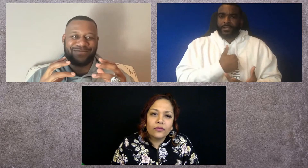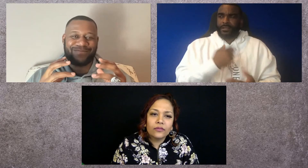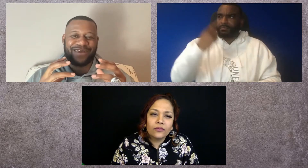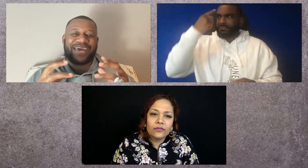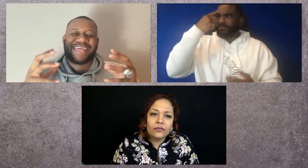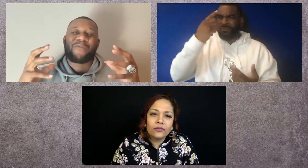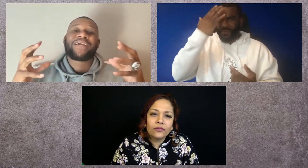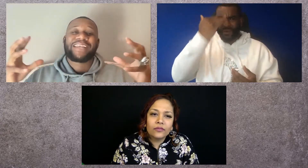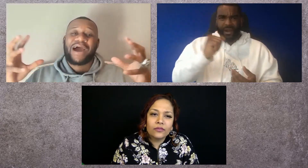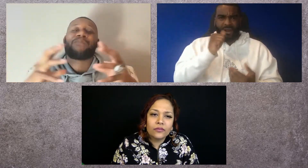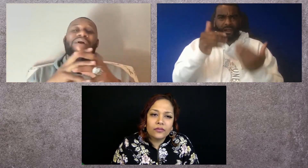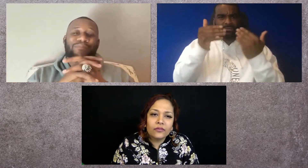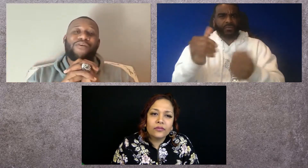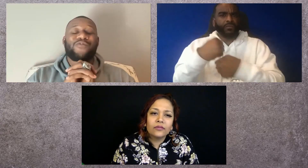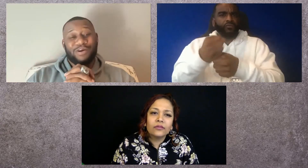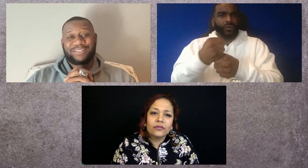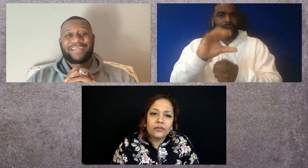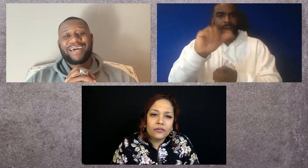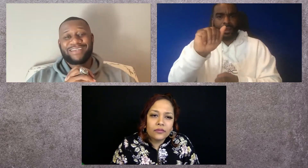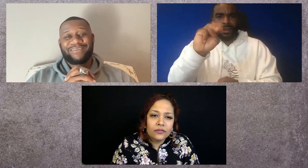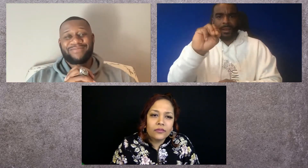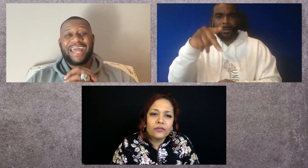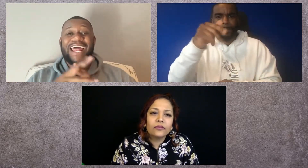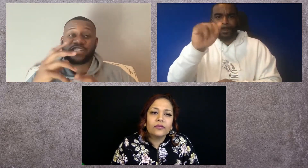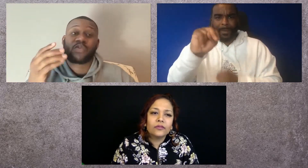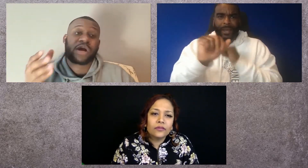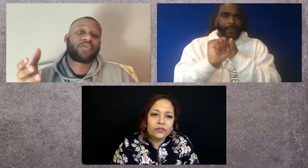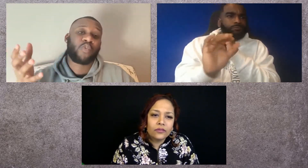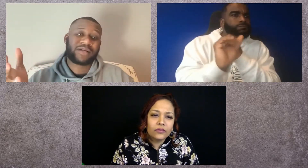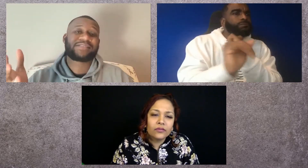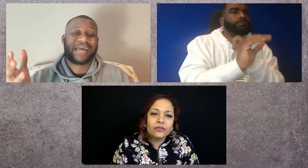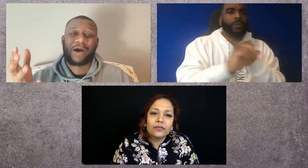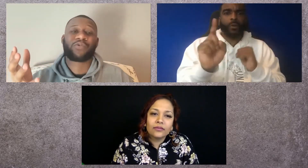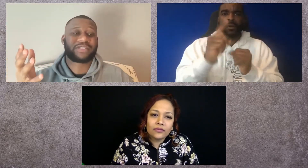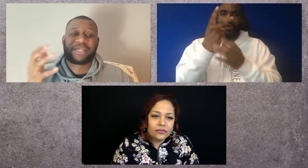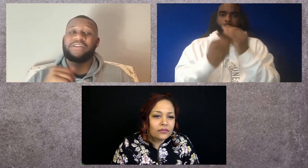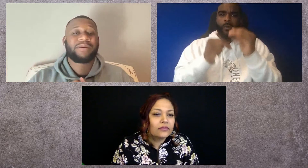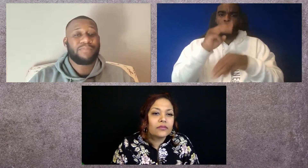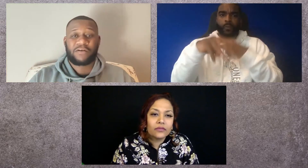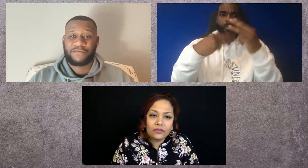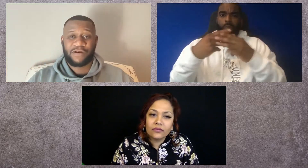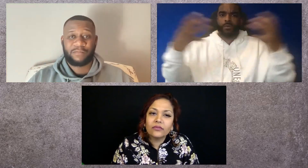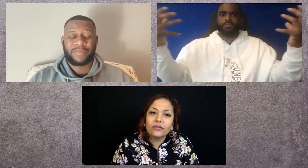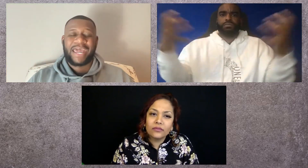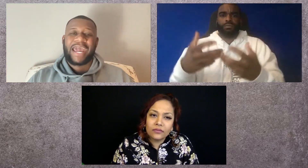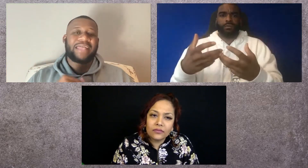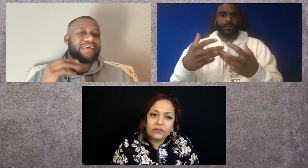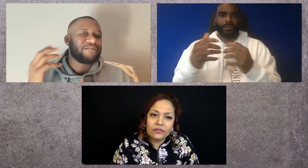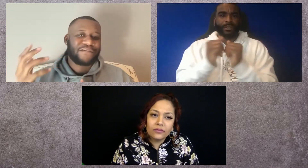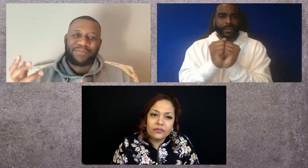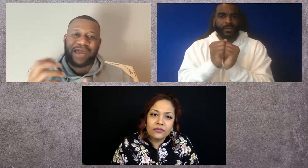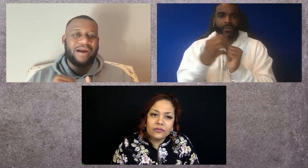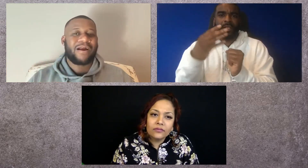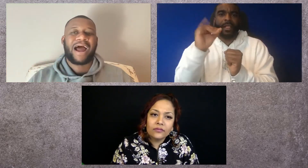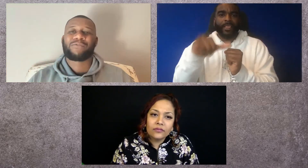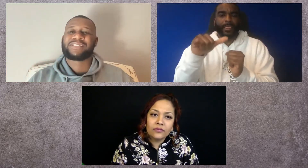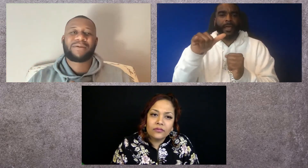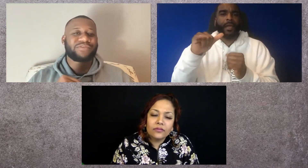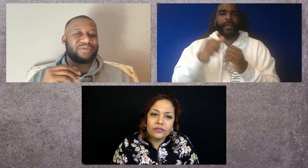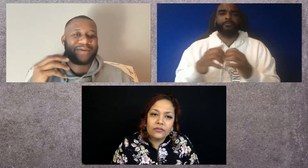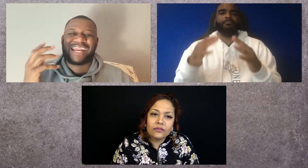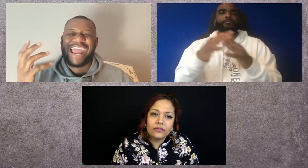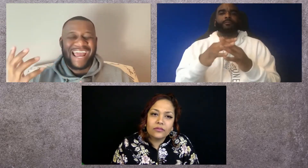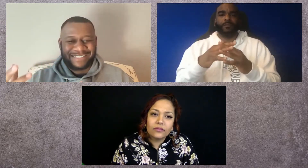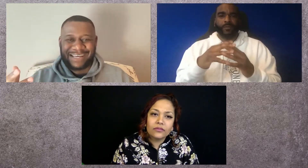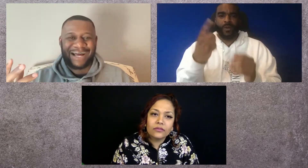campaign that we can now bring both worlds together. And that's where One Sound was literally birthed from. And then from there, I was